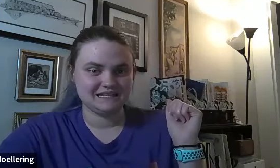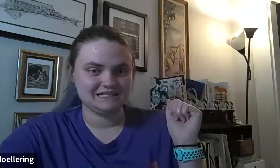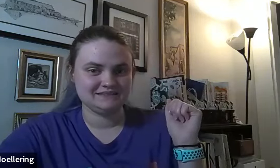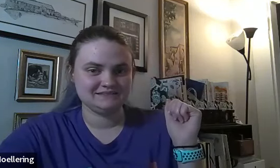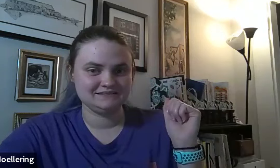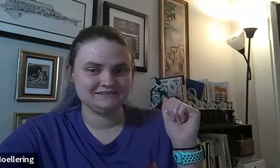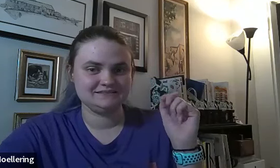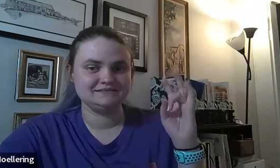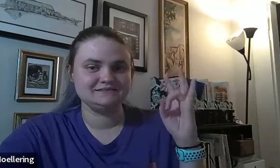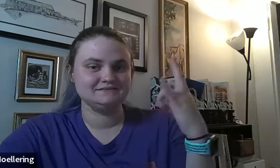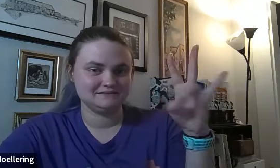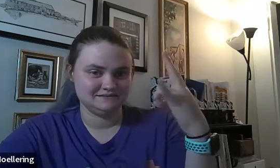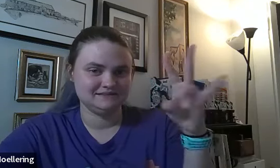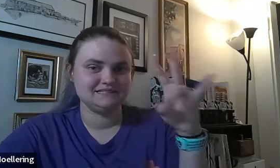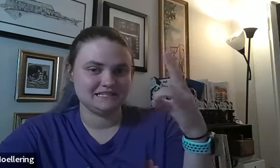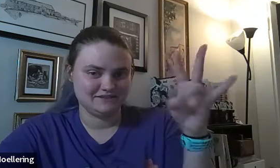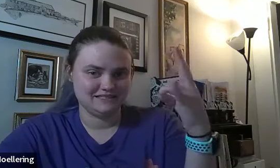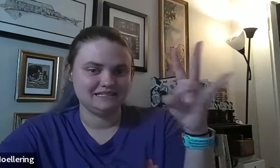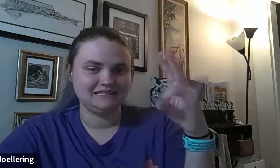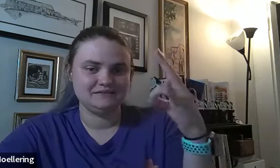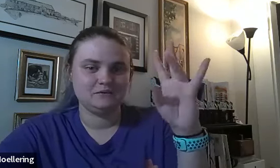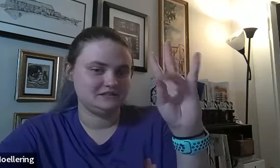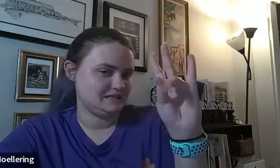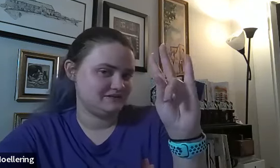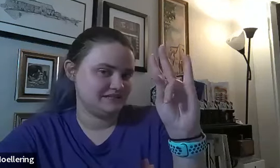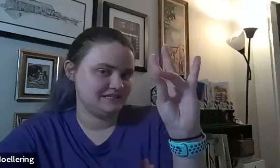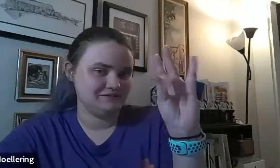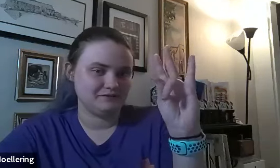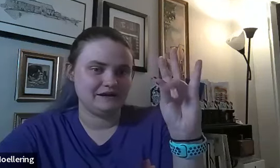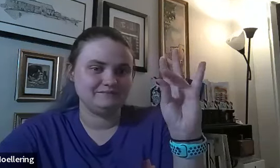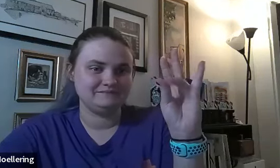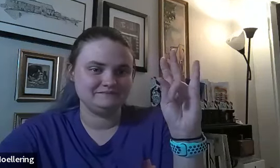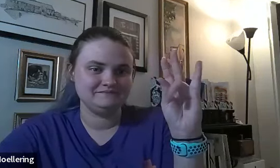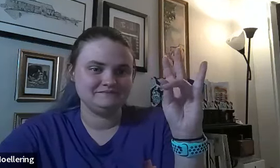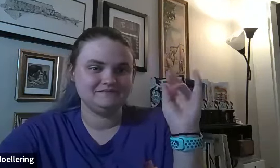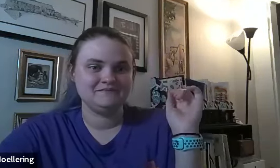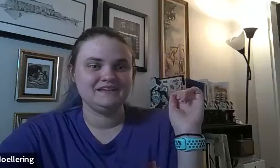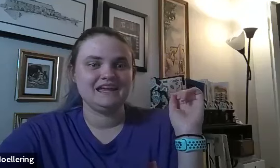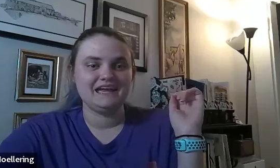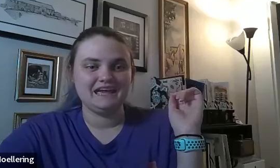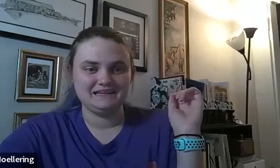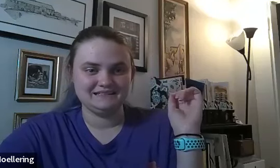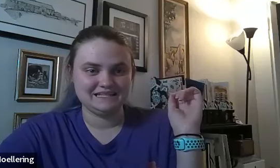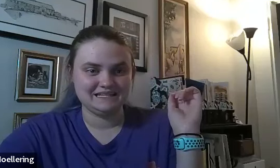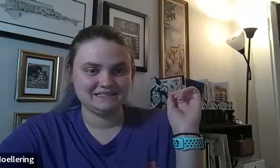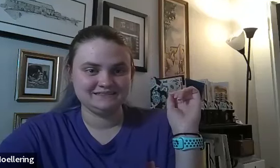17, 17 or 17, either way, 18.